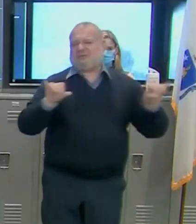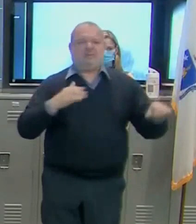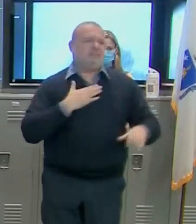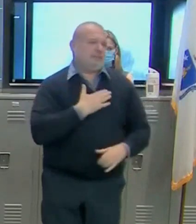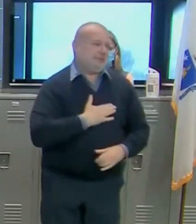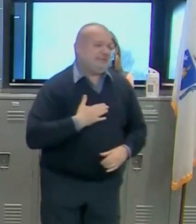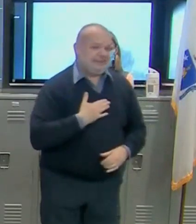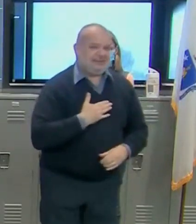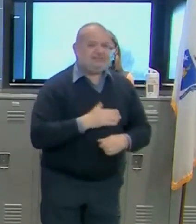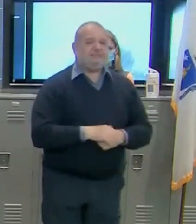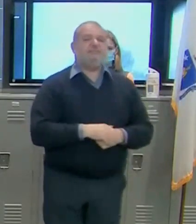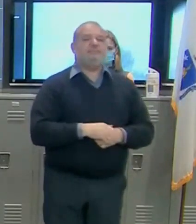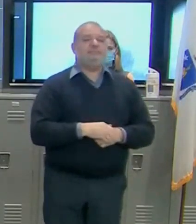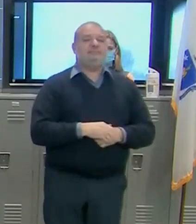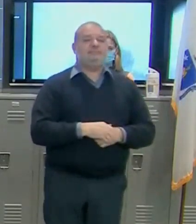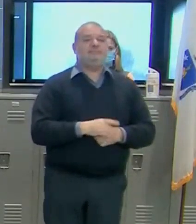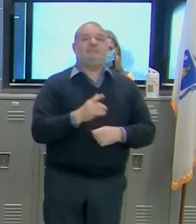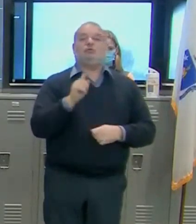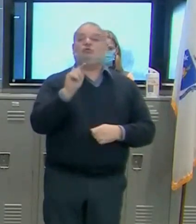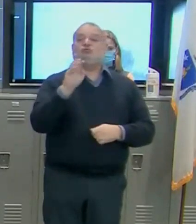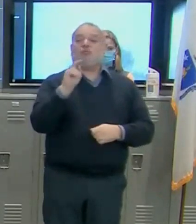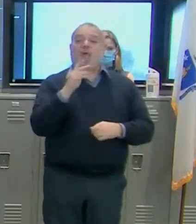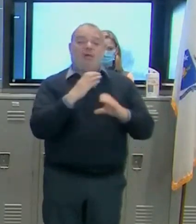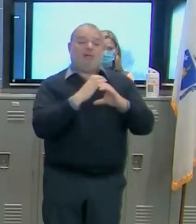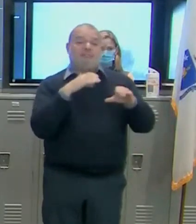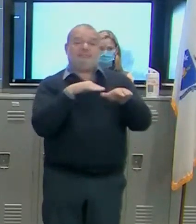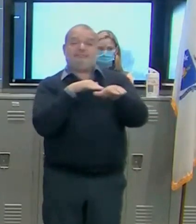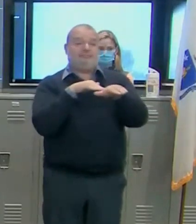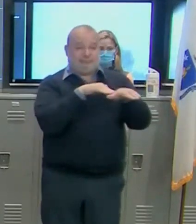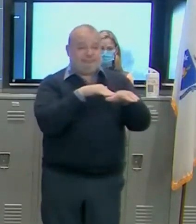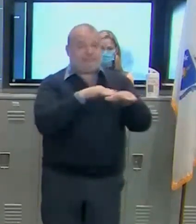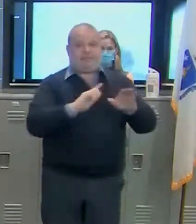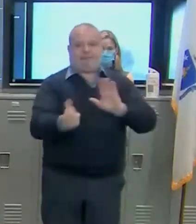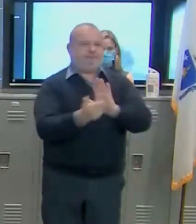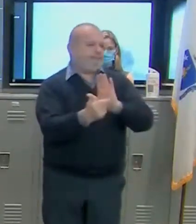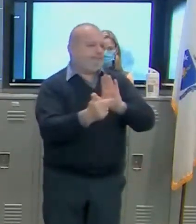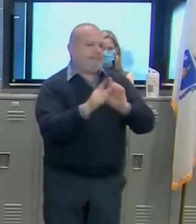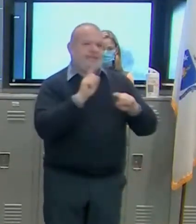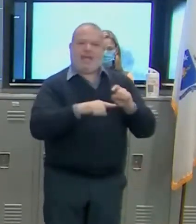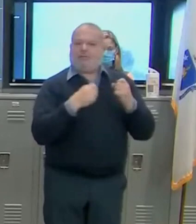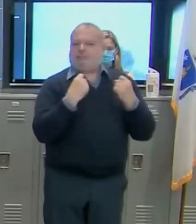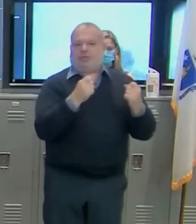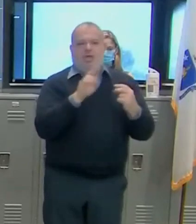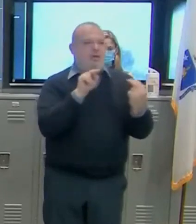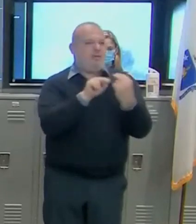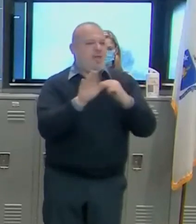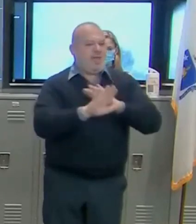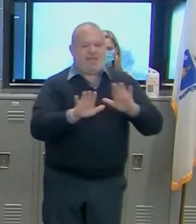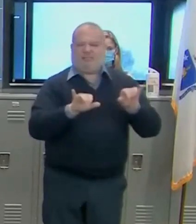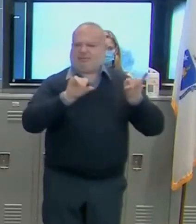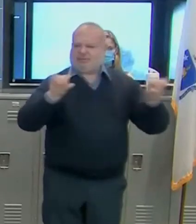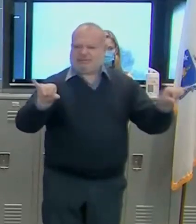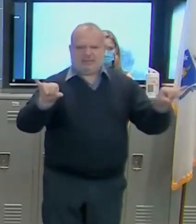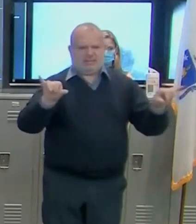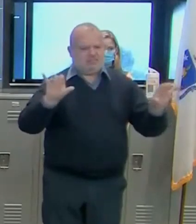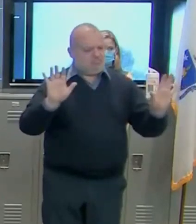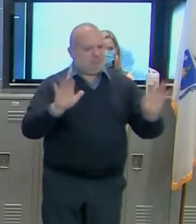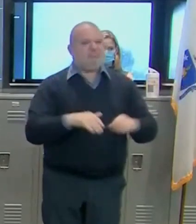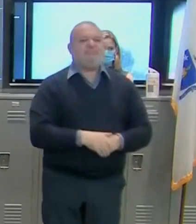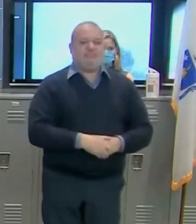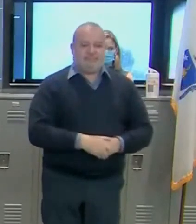effect until midnight tonight, and you really, if you can, you really shouldn't be traveling unless you absolutely need